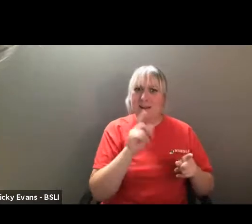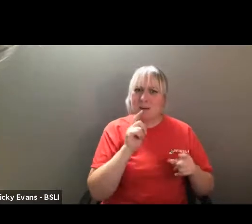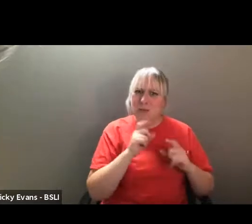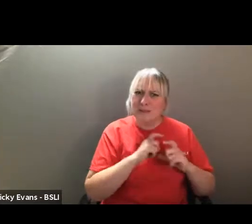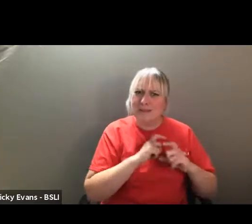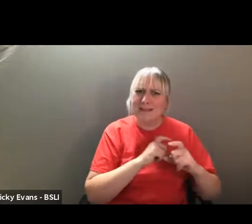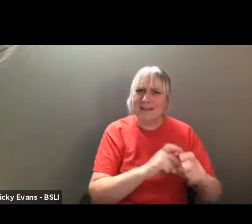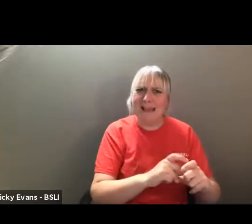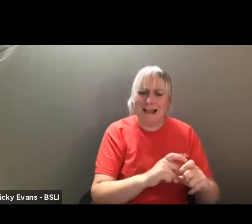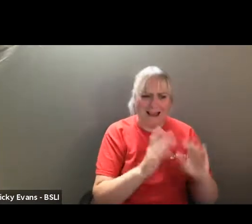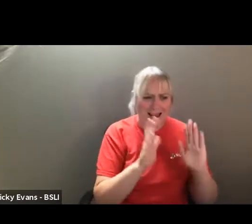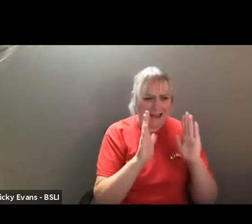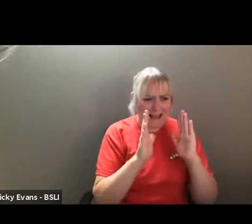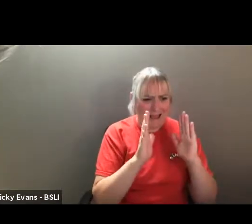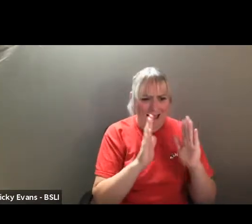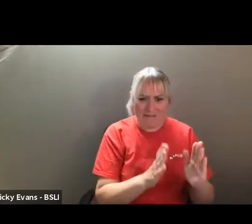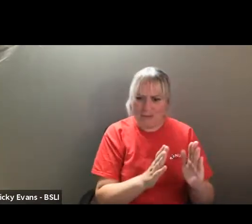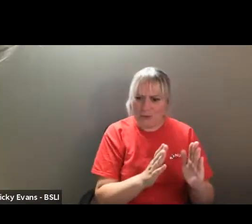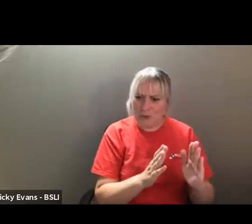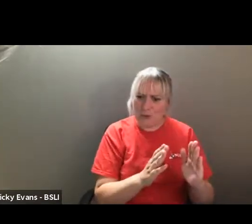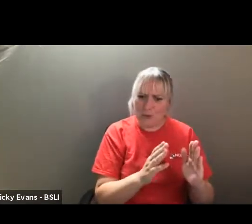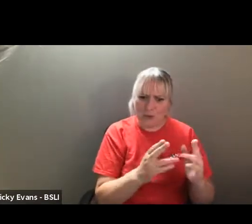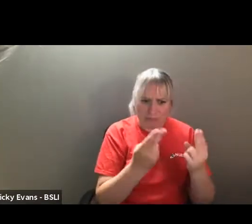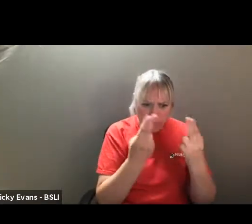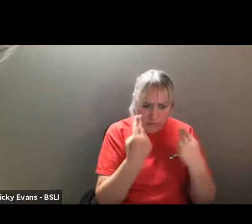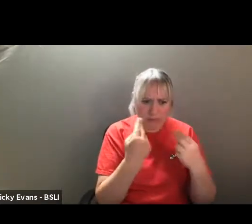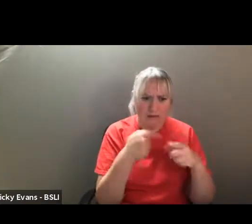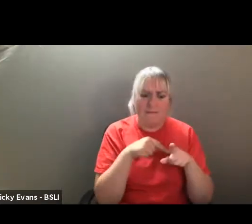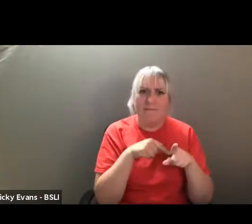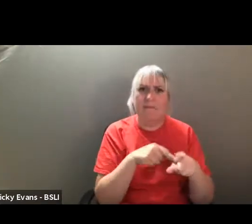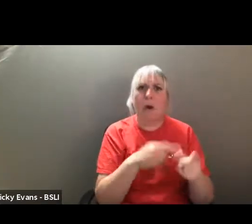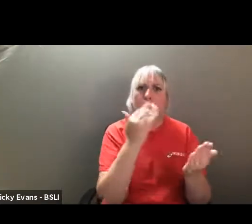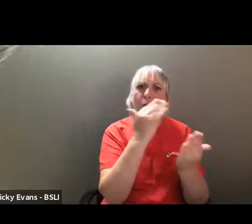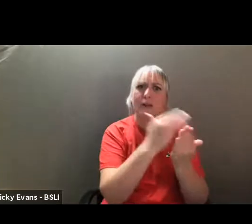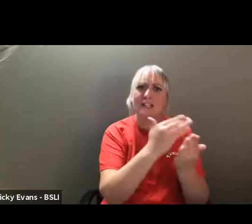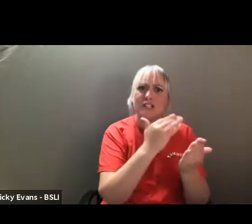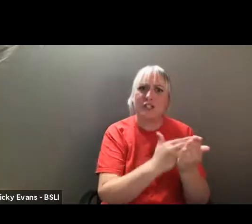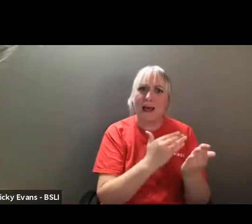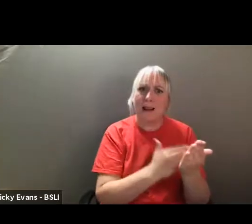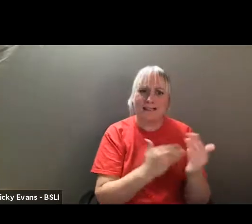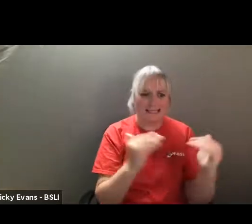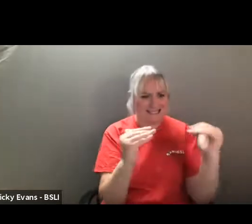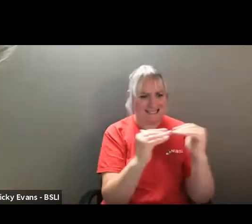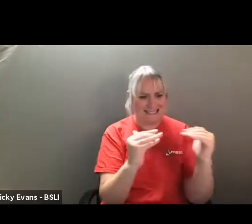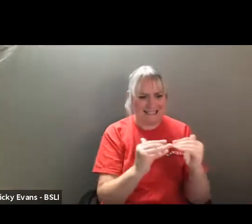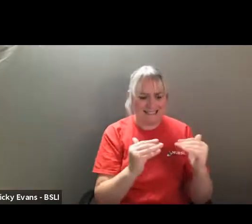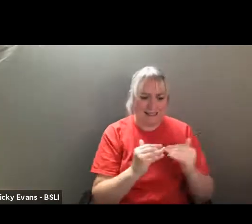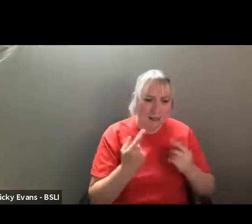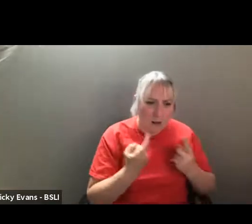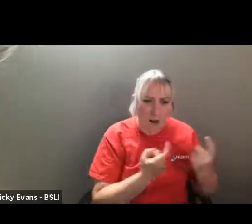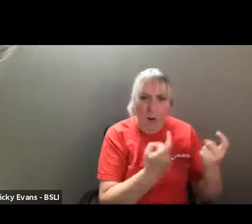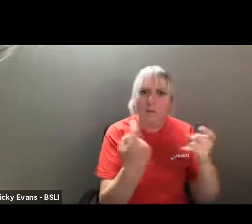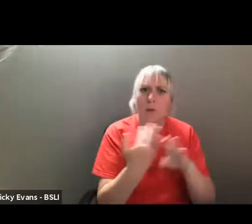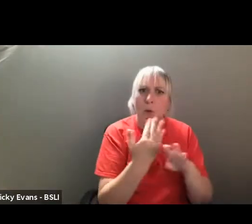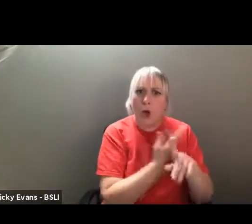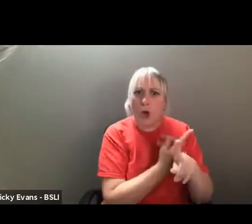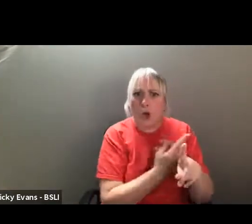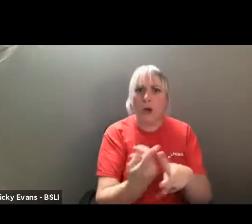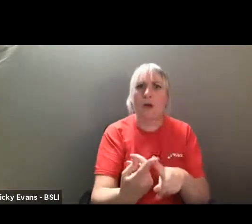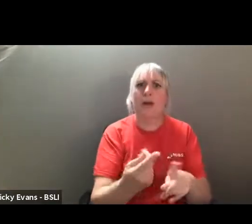were living in a pilot area. And it would also mean that you'd also have to continue to be